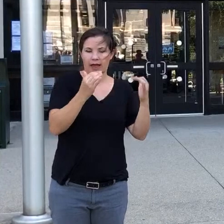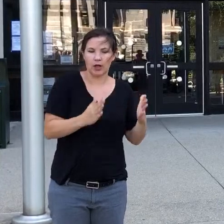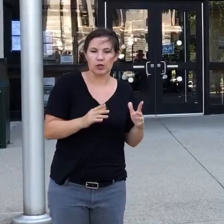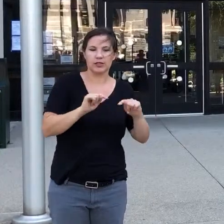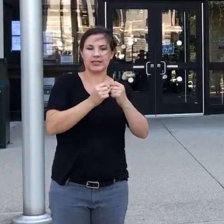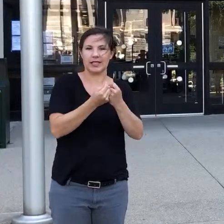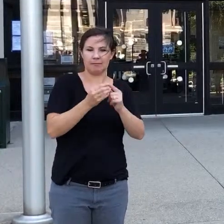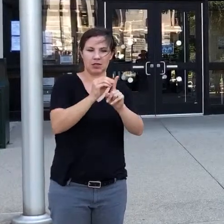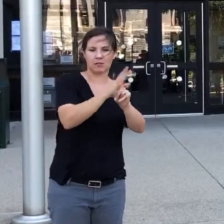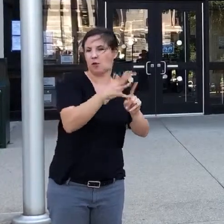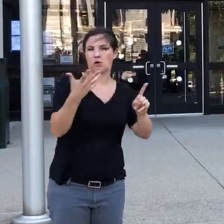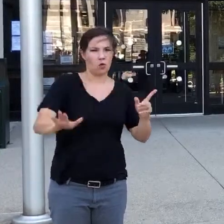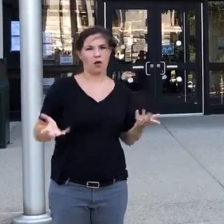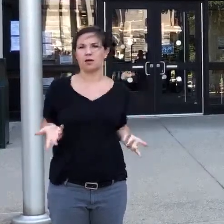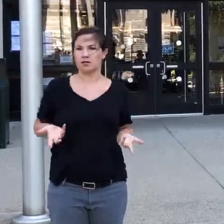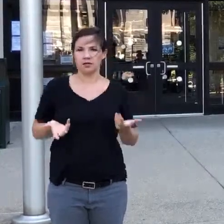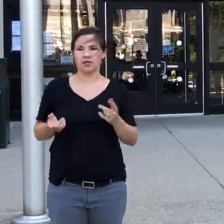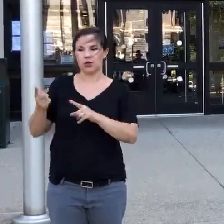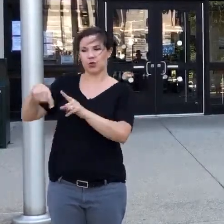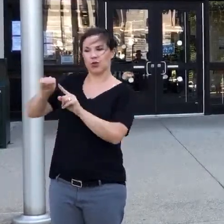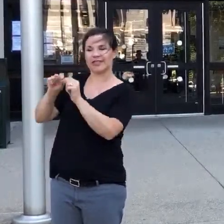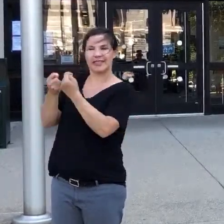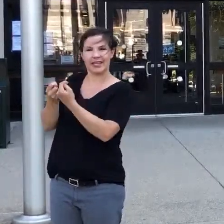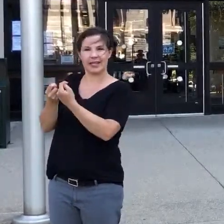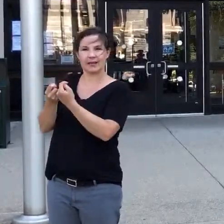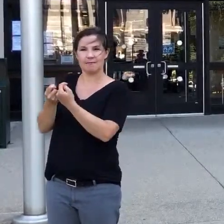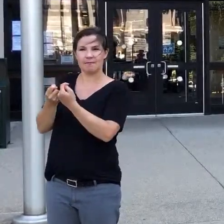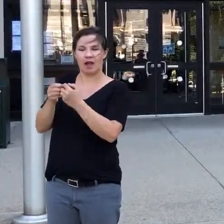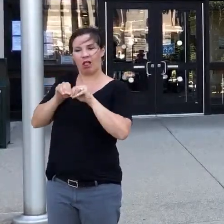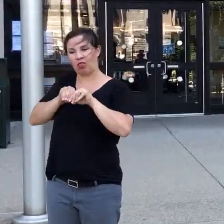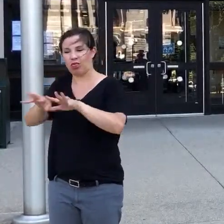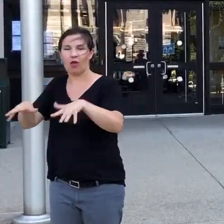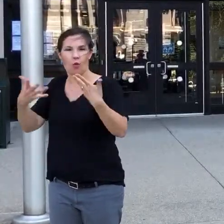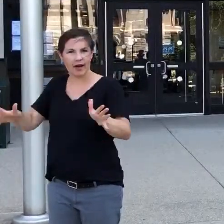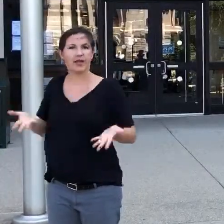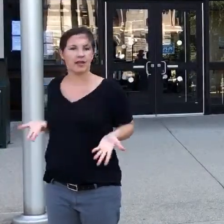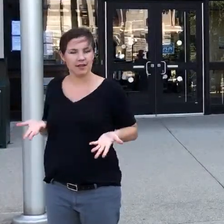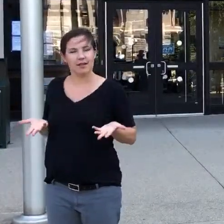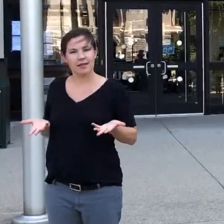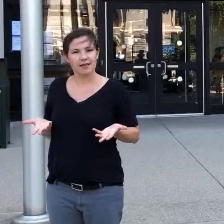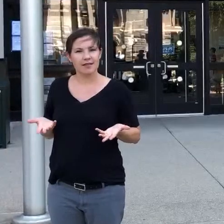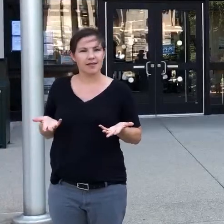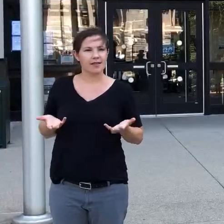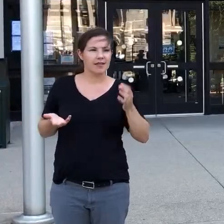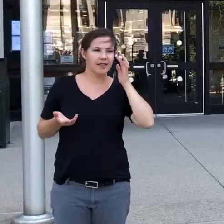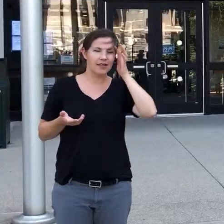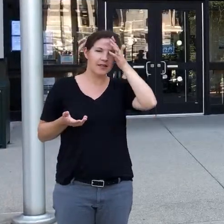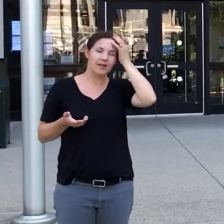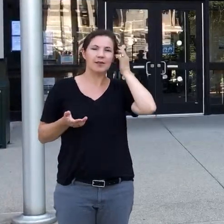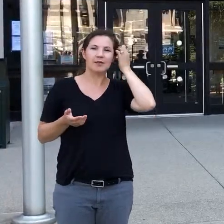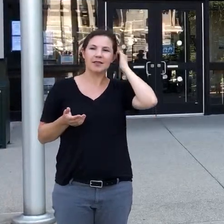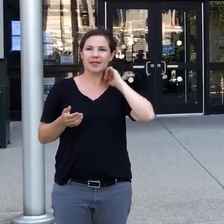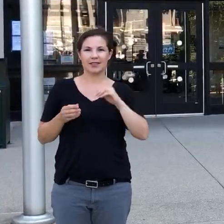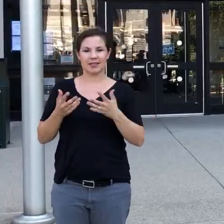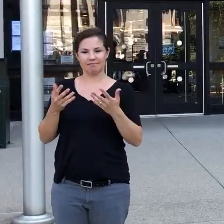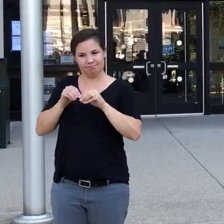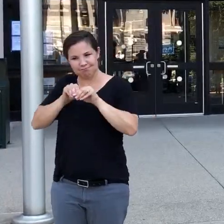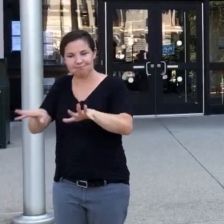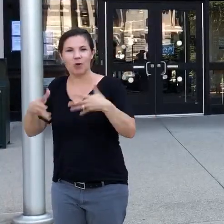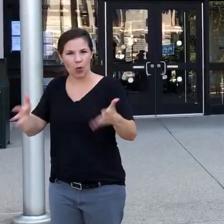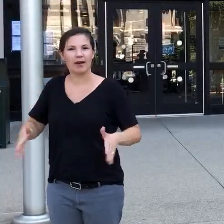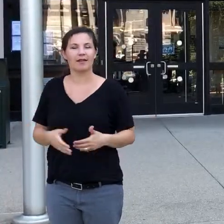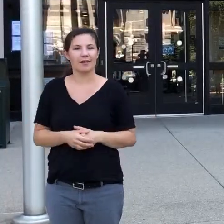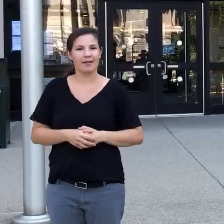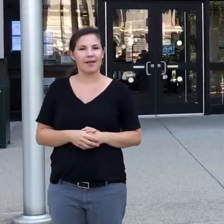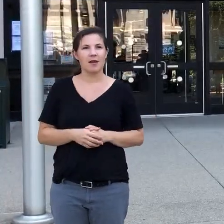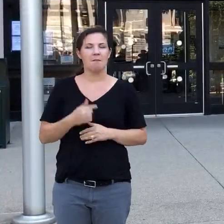team exposed to a team that has an outbreak. There's no doubt about it. I mean, you can't sit there and say it's not an outbreak. My understanding is